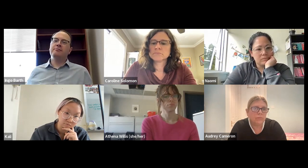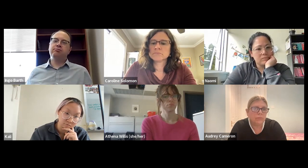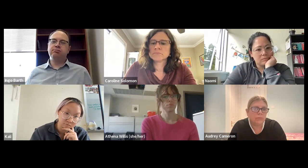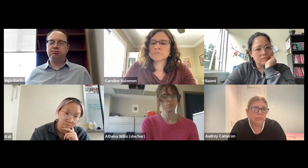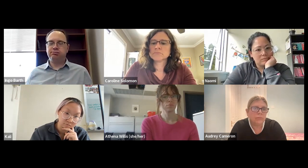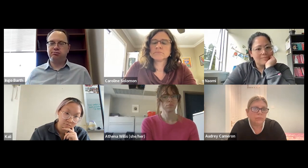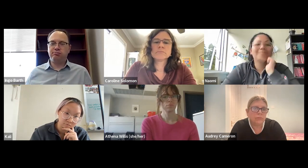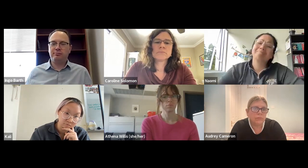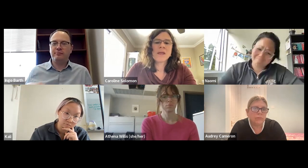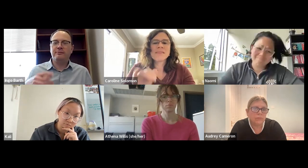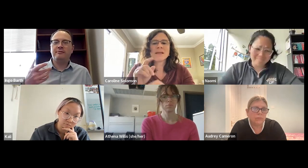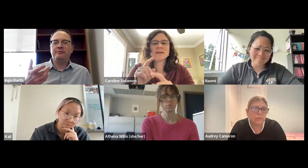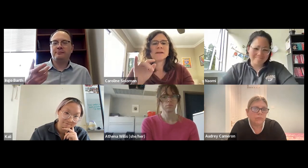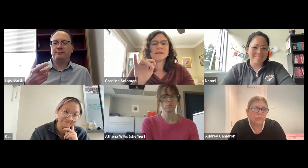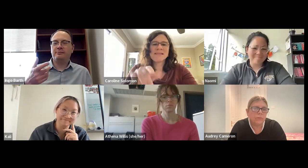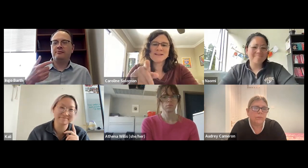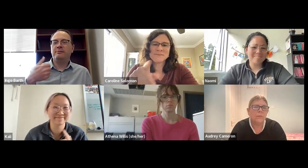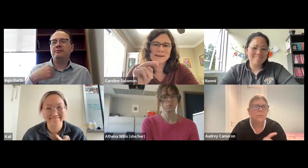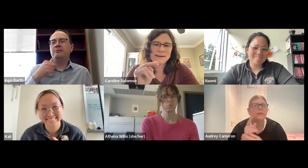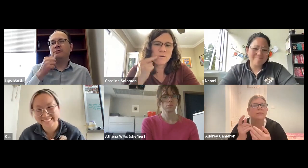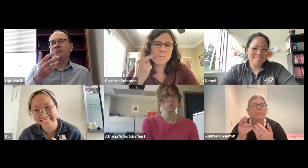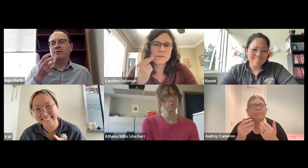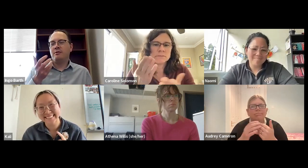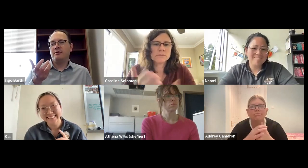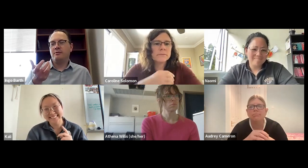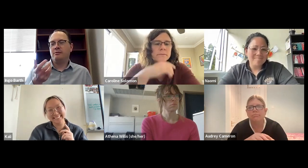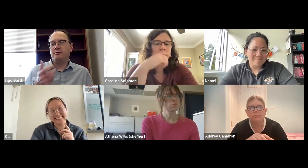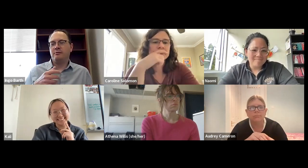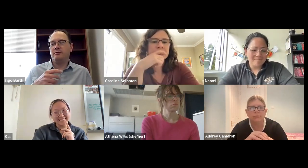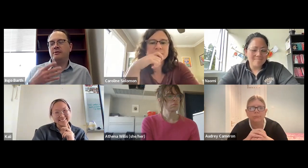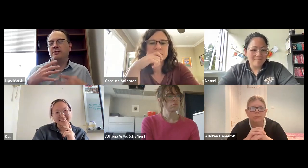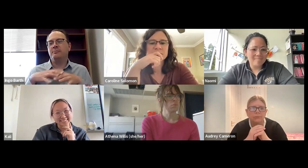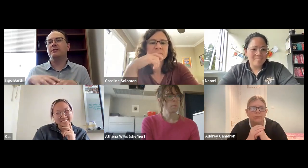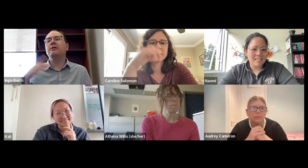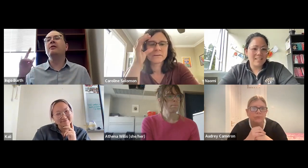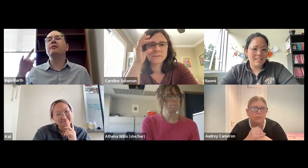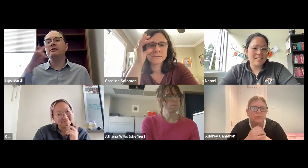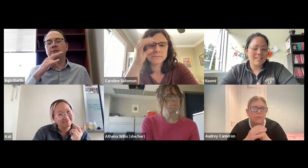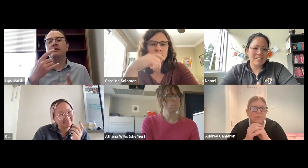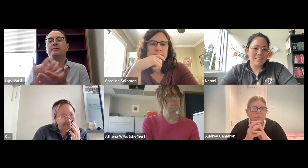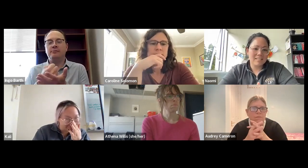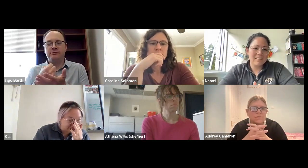Yeah, you know, we talked about maybe a hybrid option. I don't know about that. Yeah, that's what Naomi just suggested.